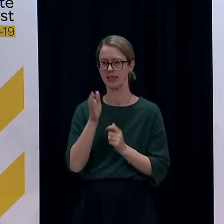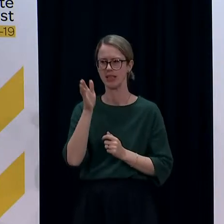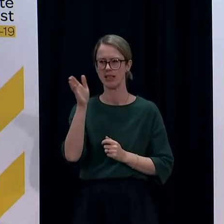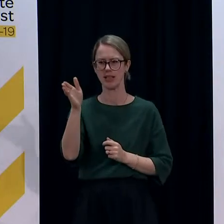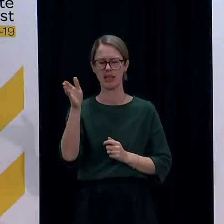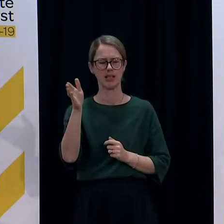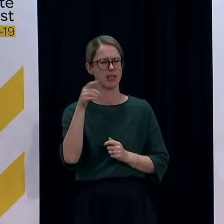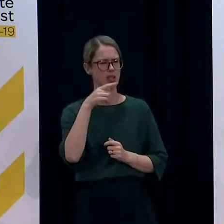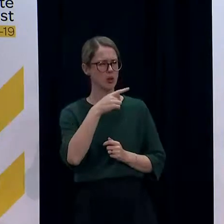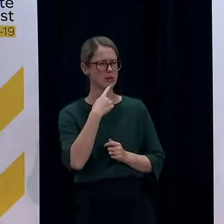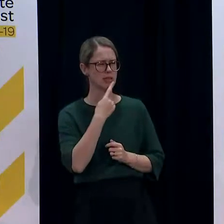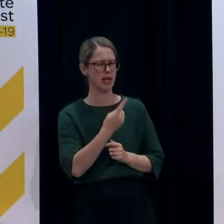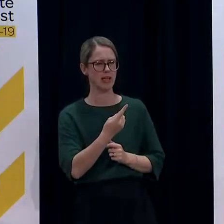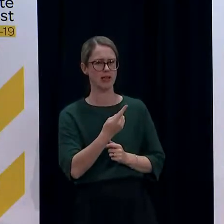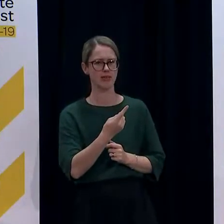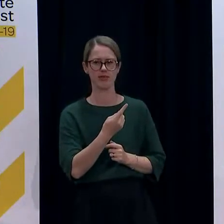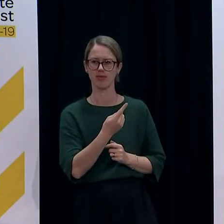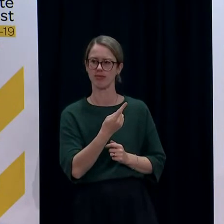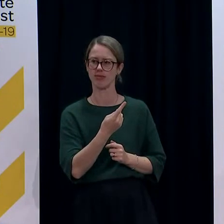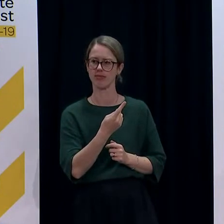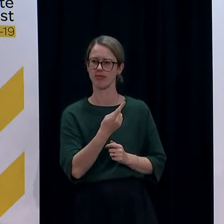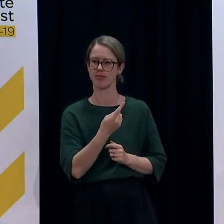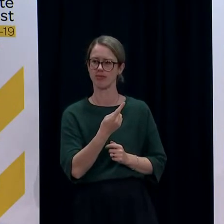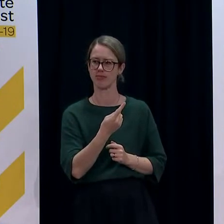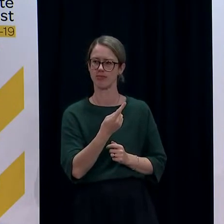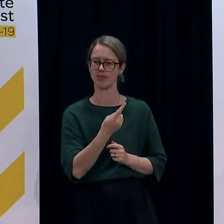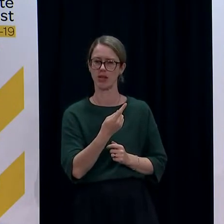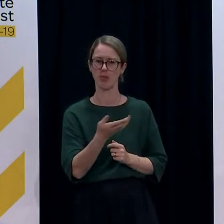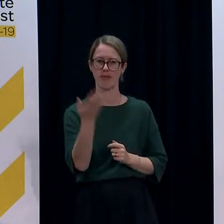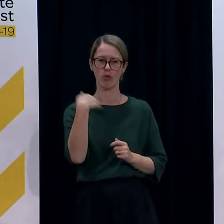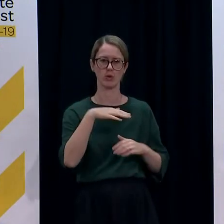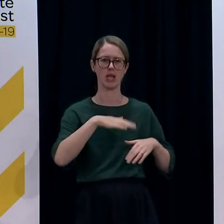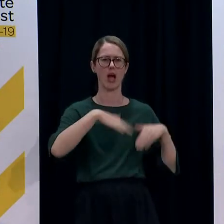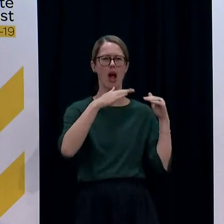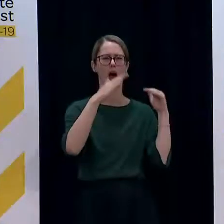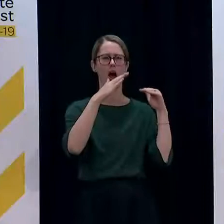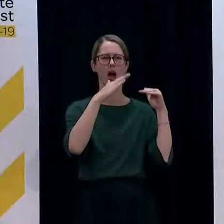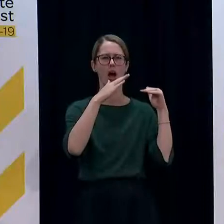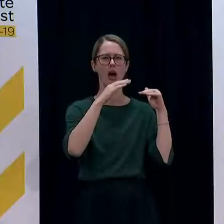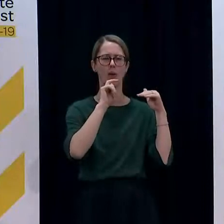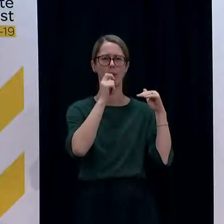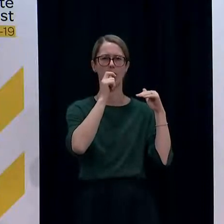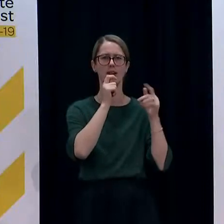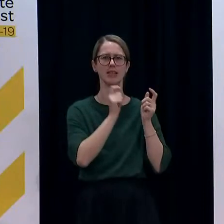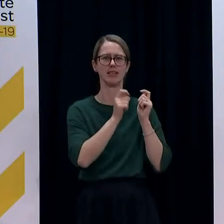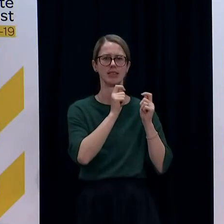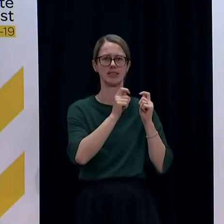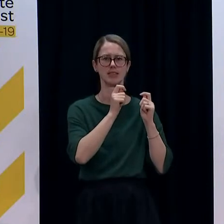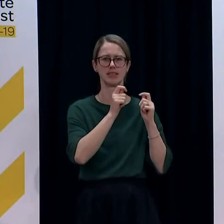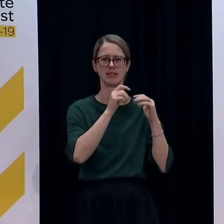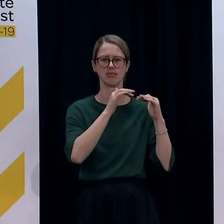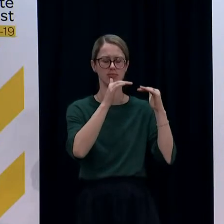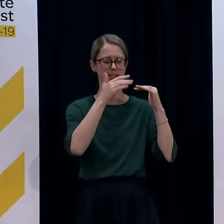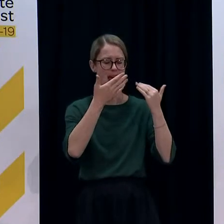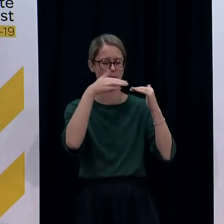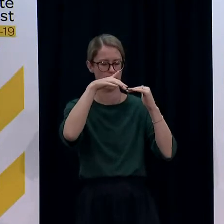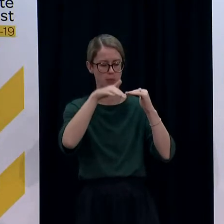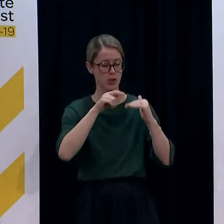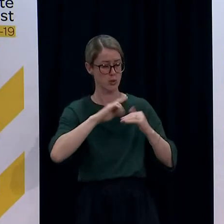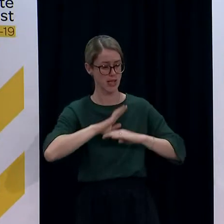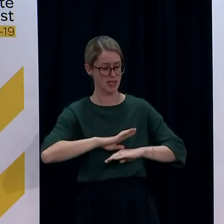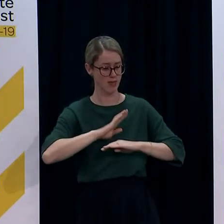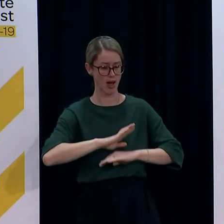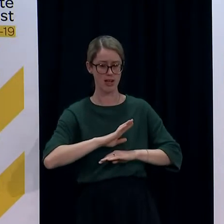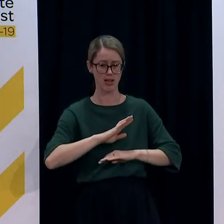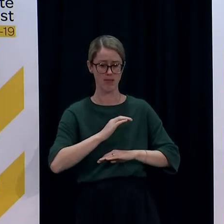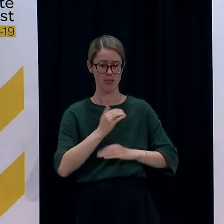suppose you're sort of saying almost it was an unnaturally high amount of tests initially. Well, it was. And are you satisfied then that